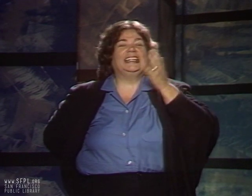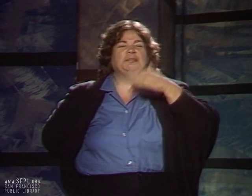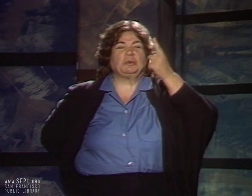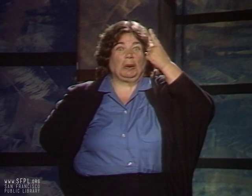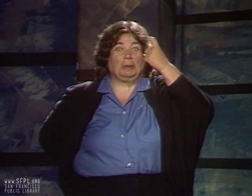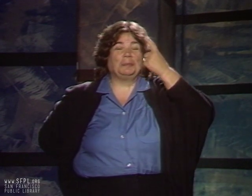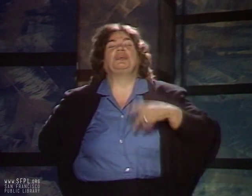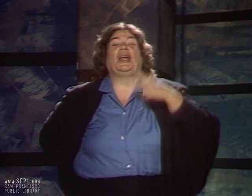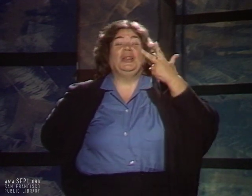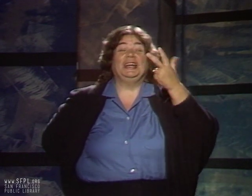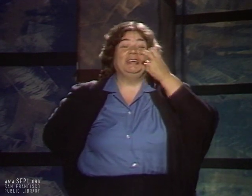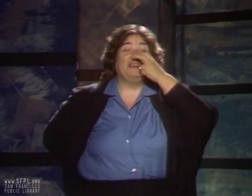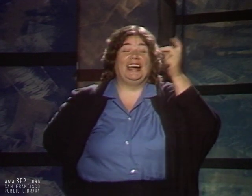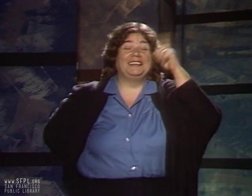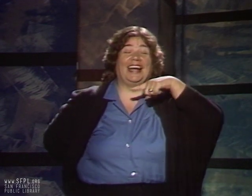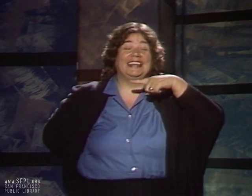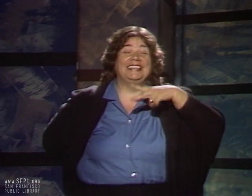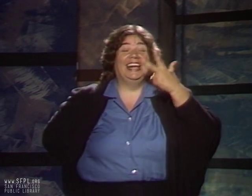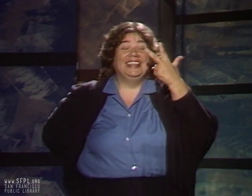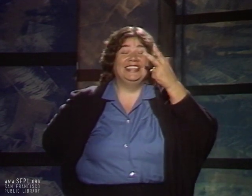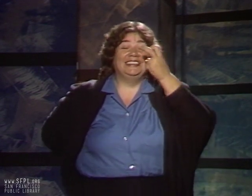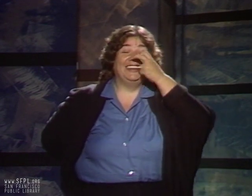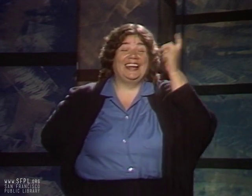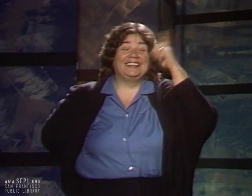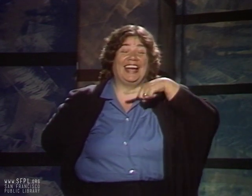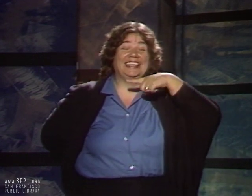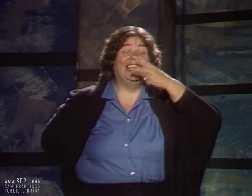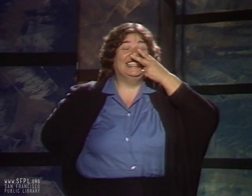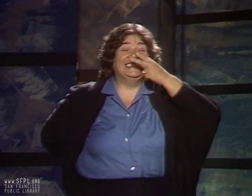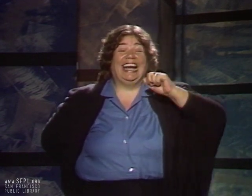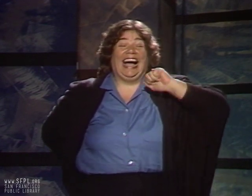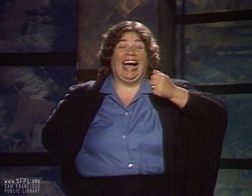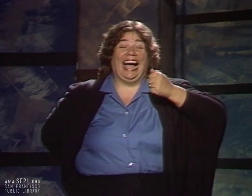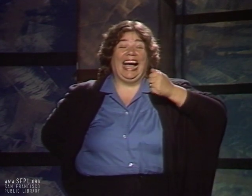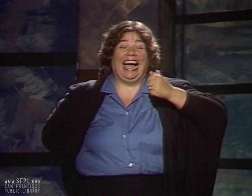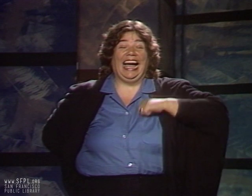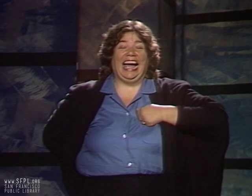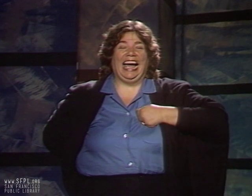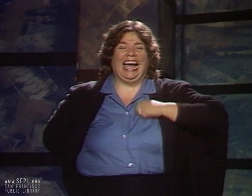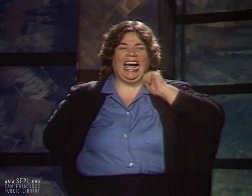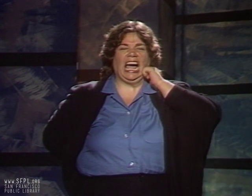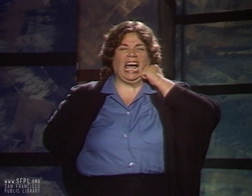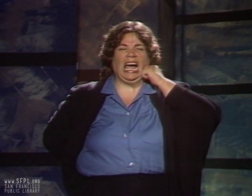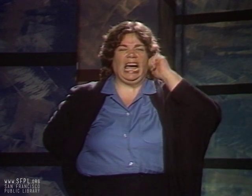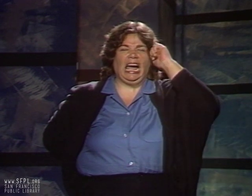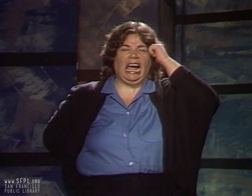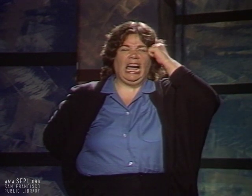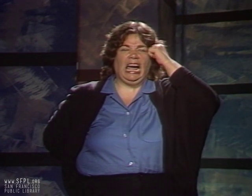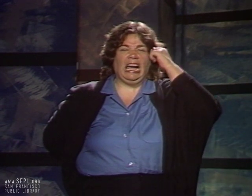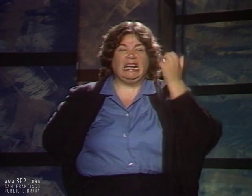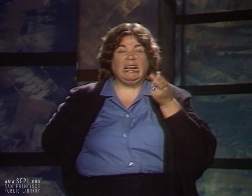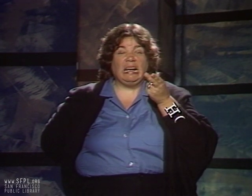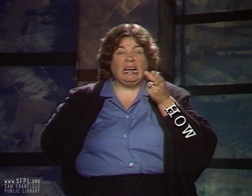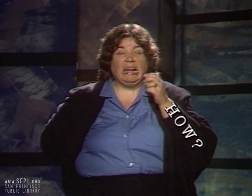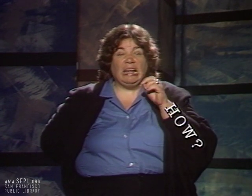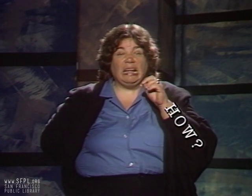Oh. One more time. Three blind mice, three blind mice. See how. How. How. How.